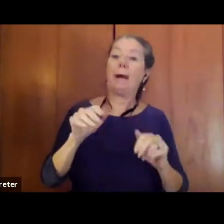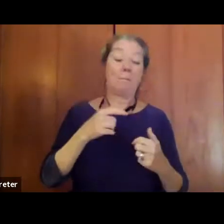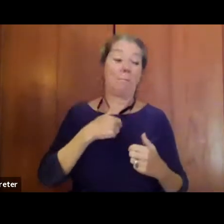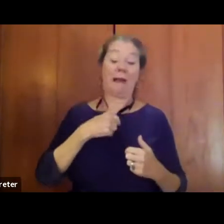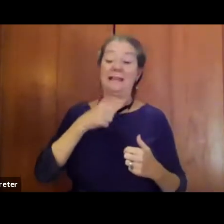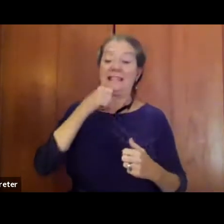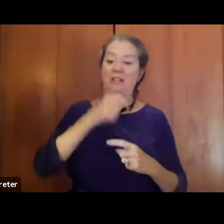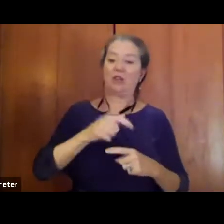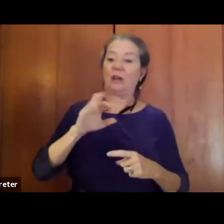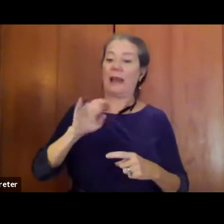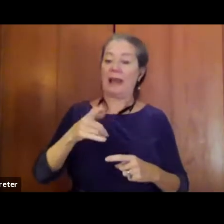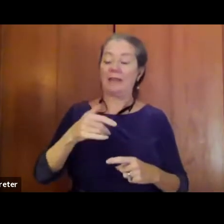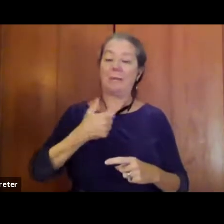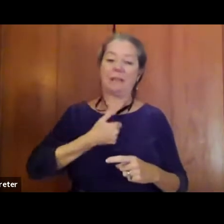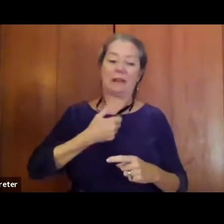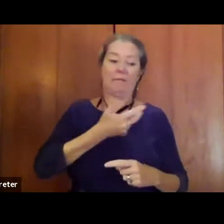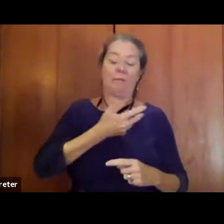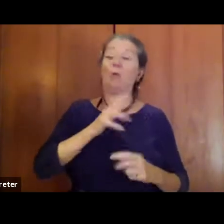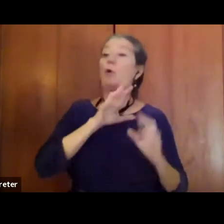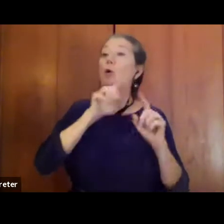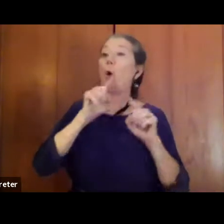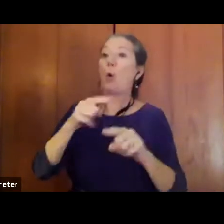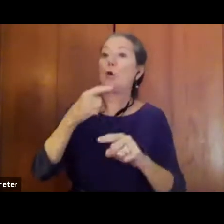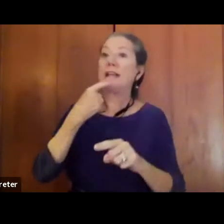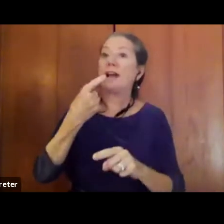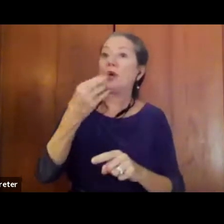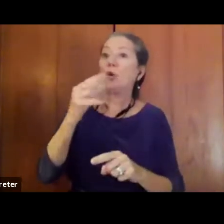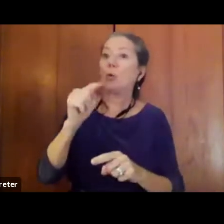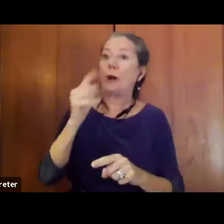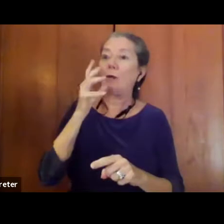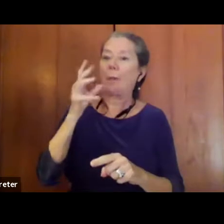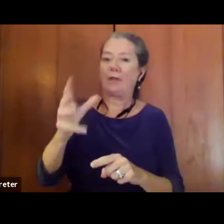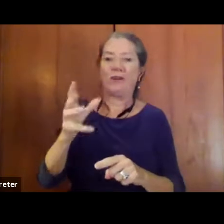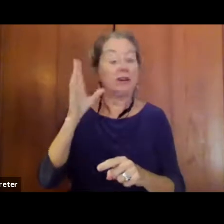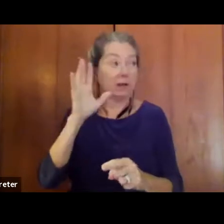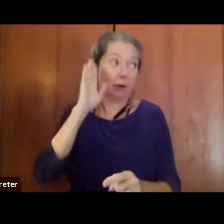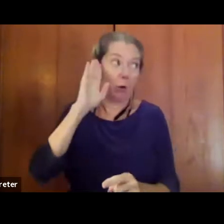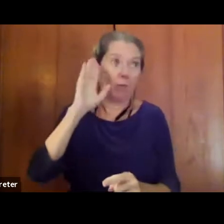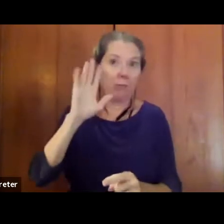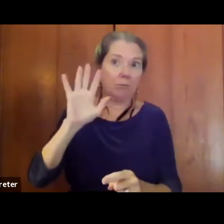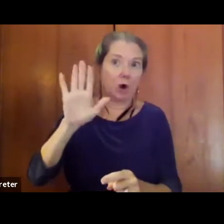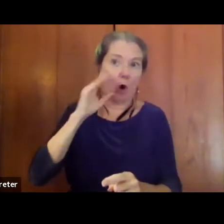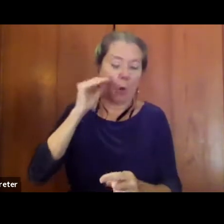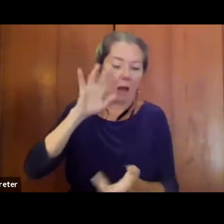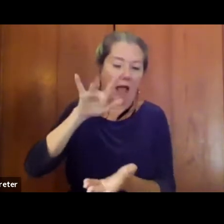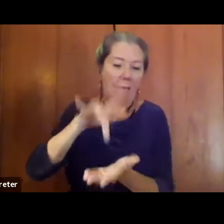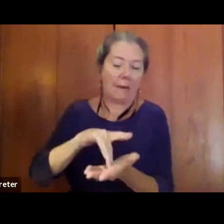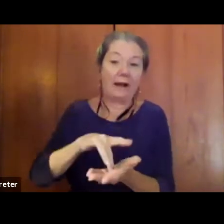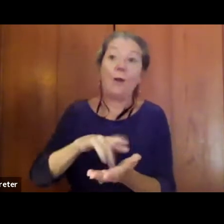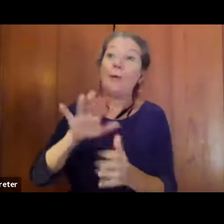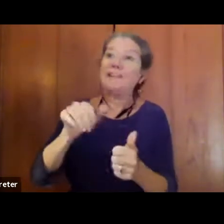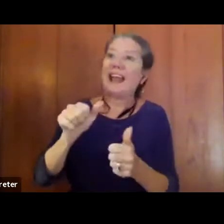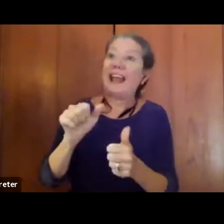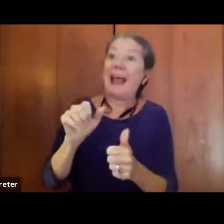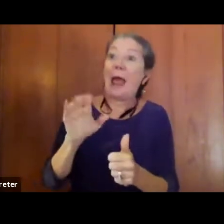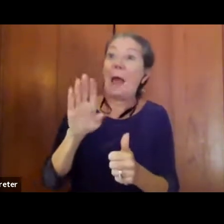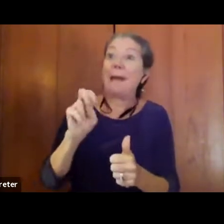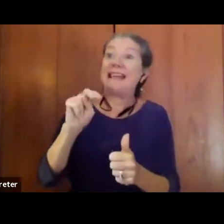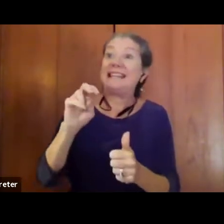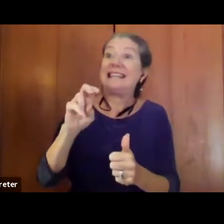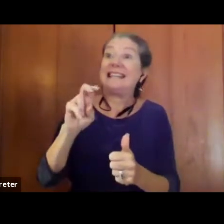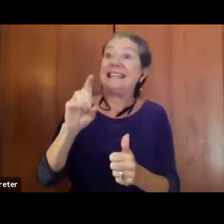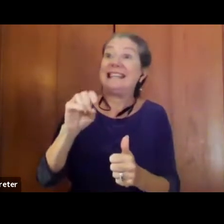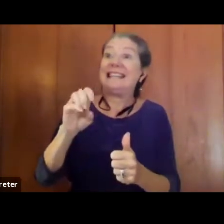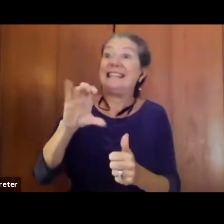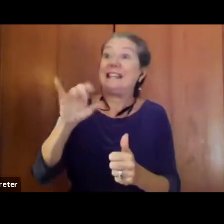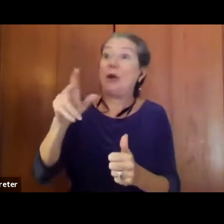run up to my great-grandmother as we used her home as our hub and simply say, bendición, and we would all stand in front of her with our heads dipped